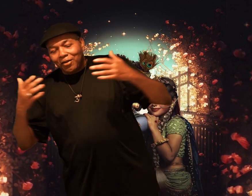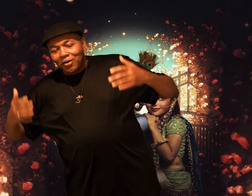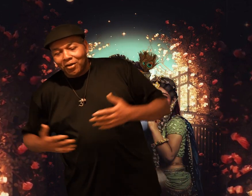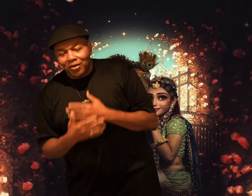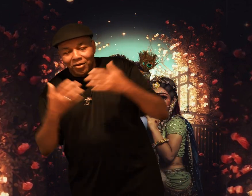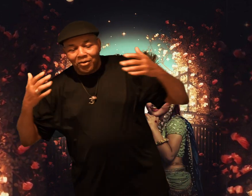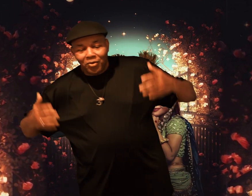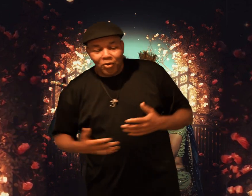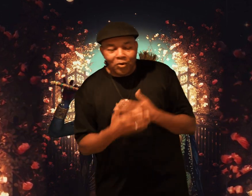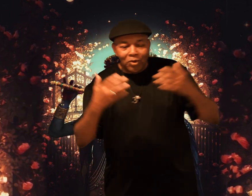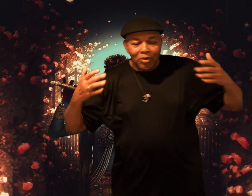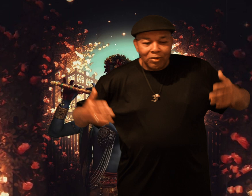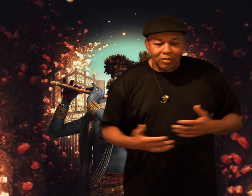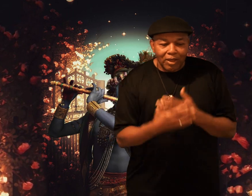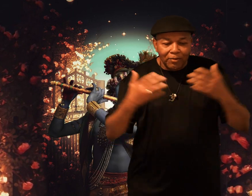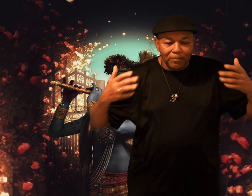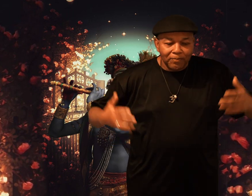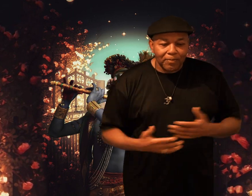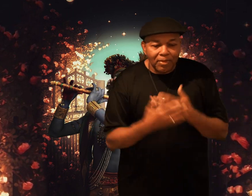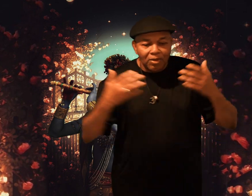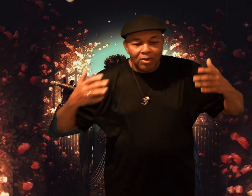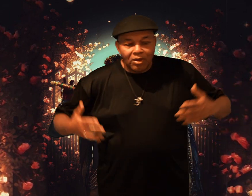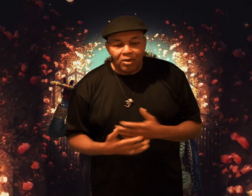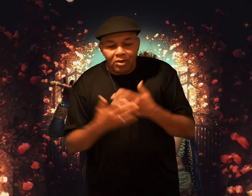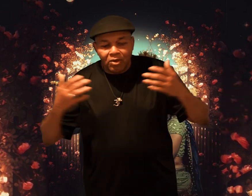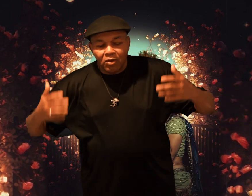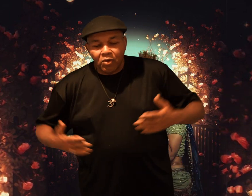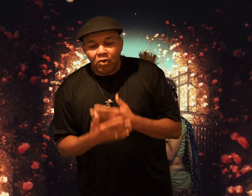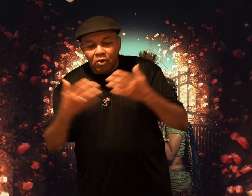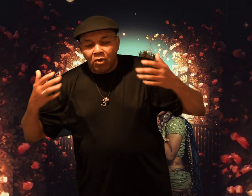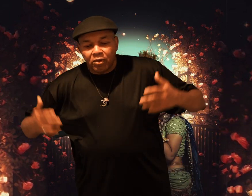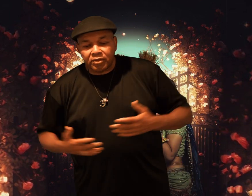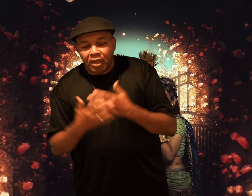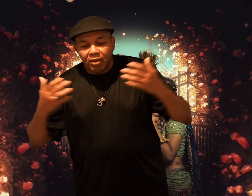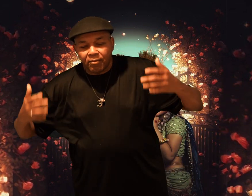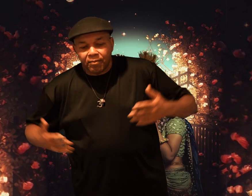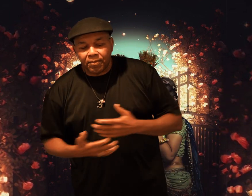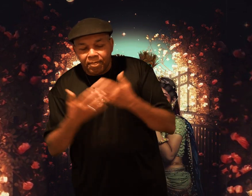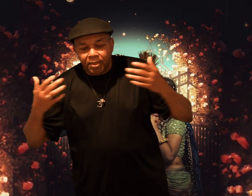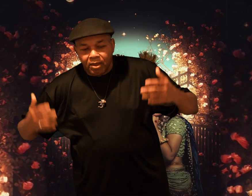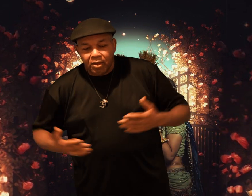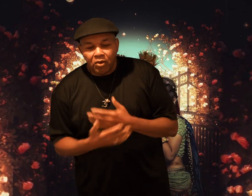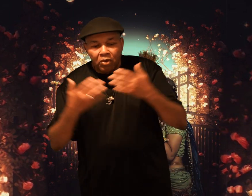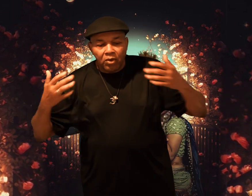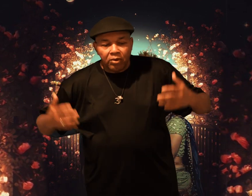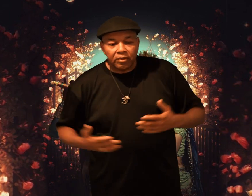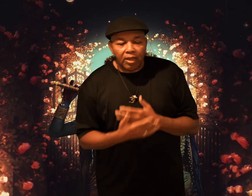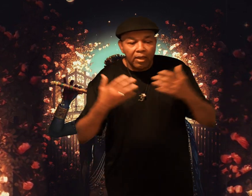jetpack suit to take us to the cloud. It's up to me and you,